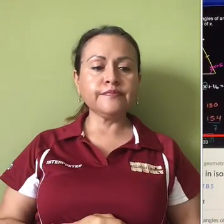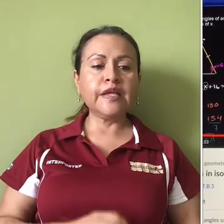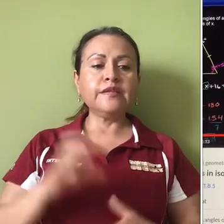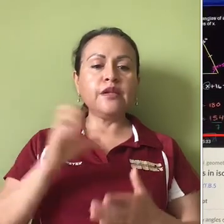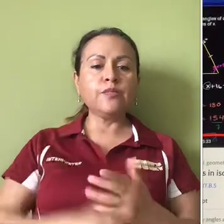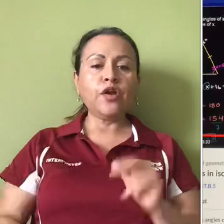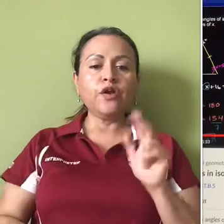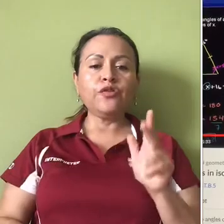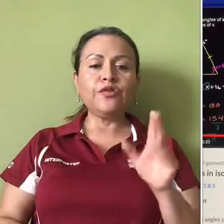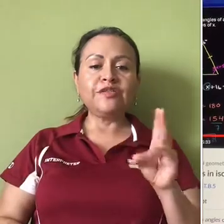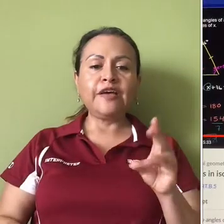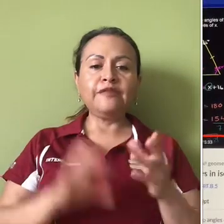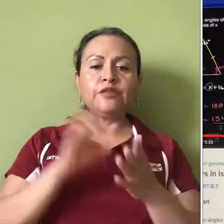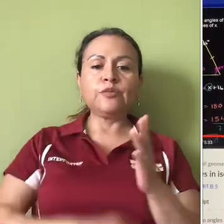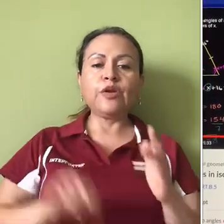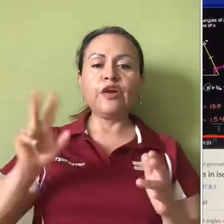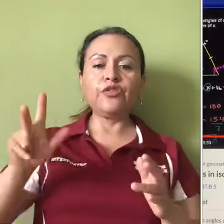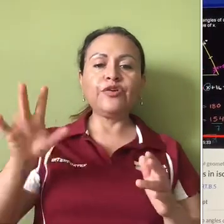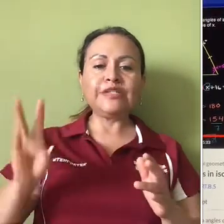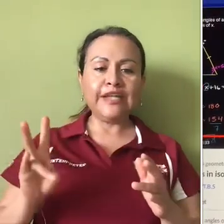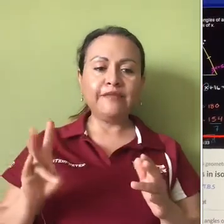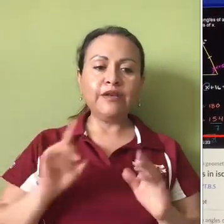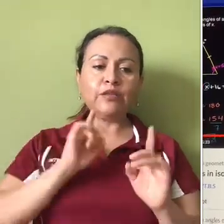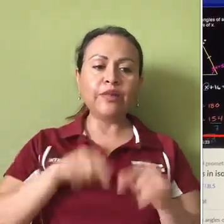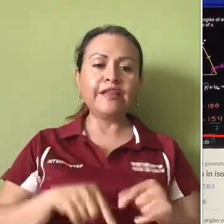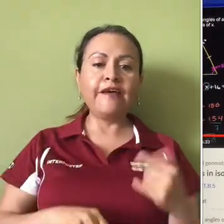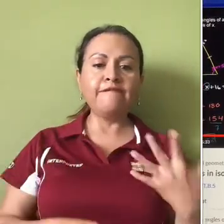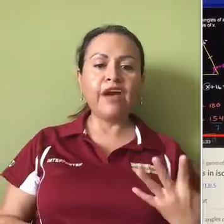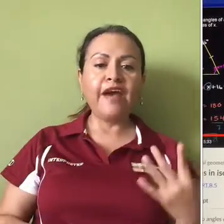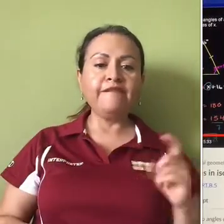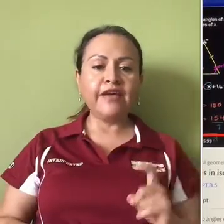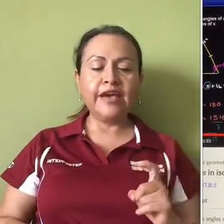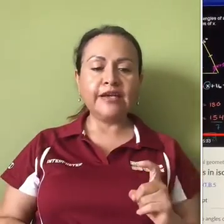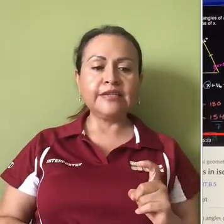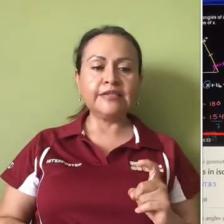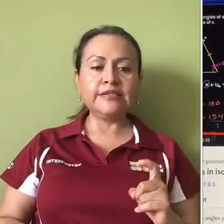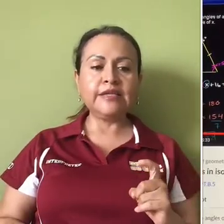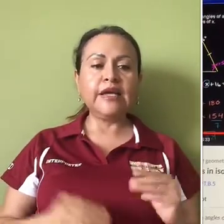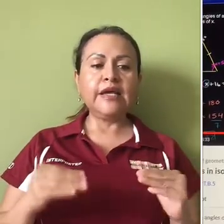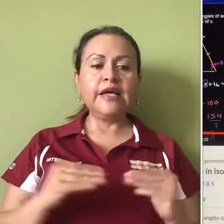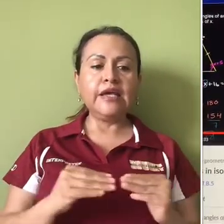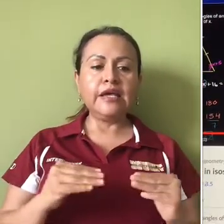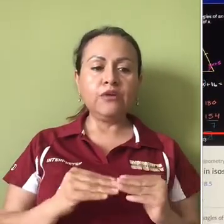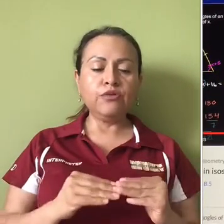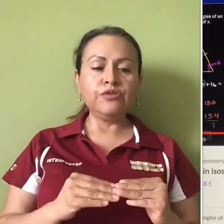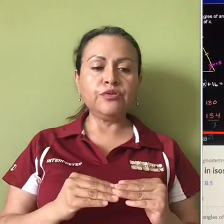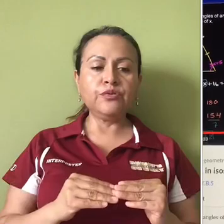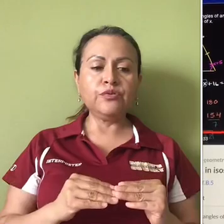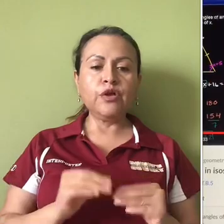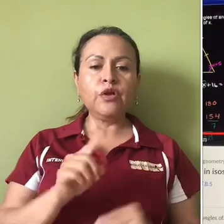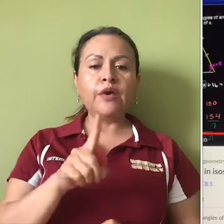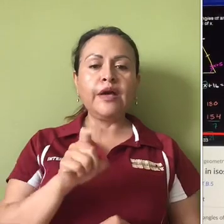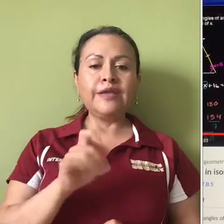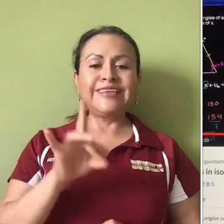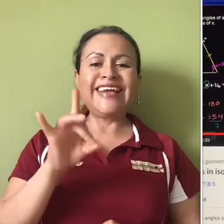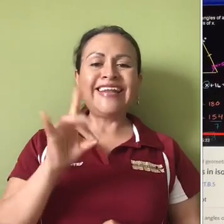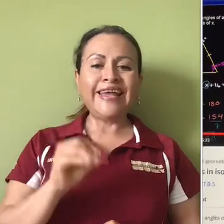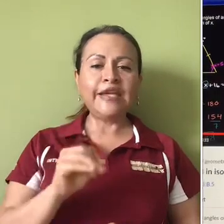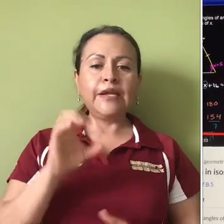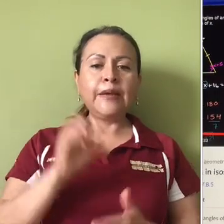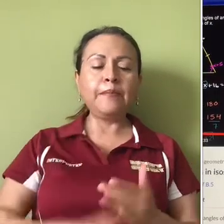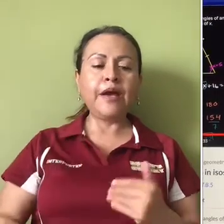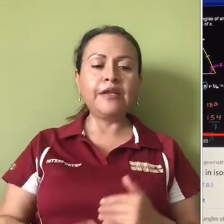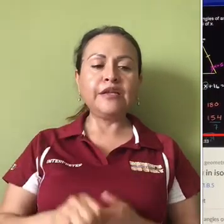Subtract 37 from both sides, and we get 5x. 5x is equal to 180 minus 30